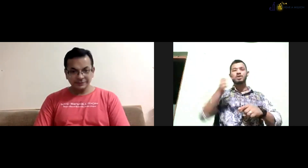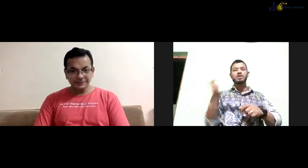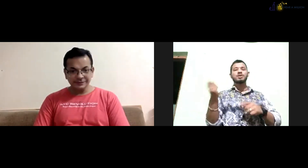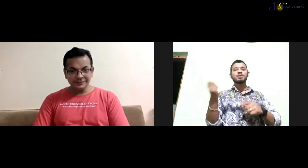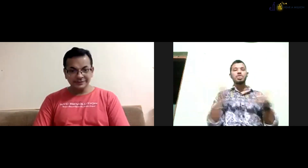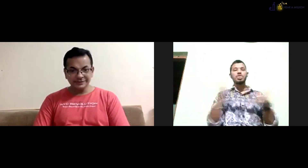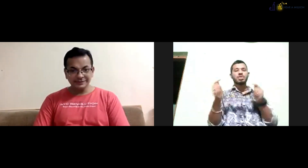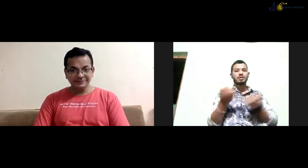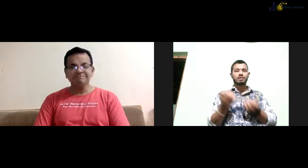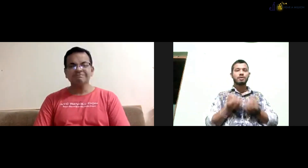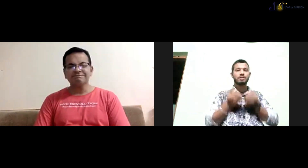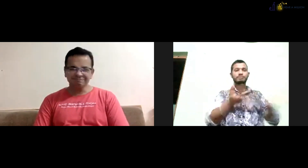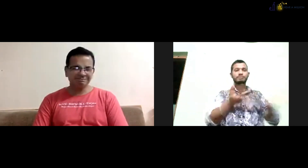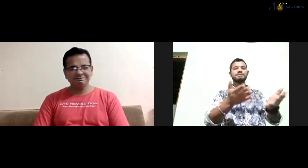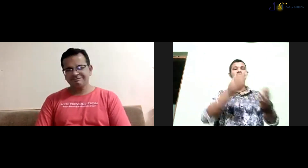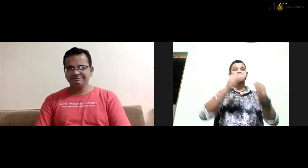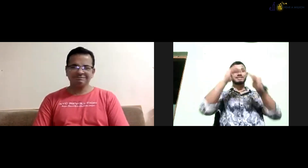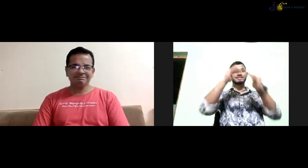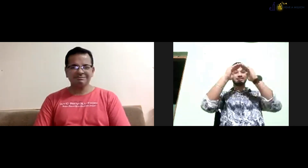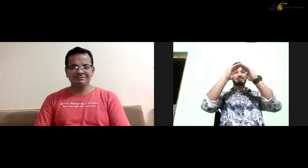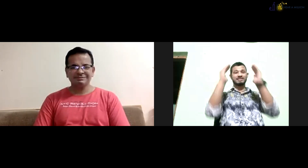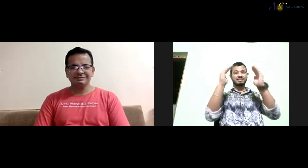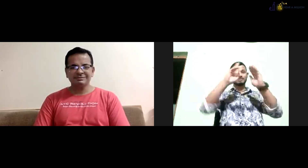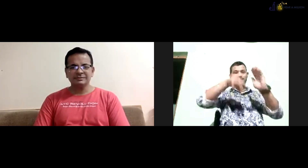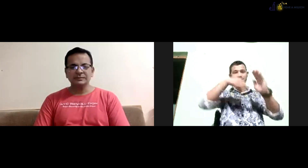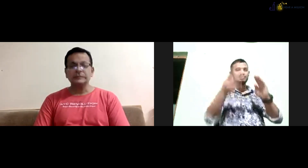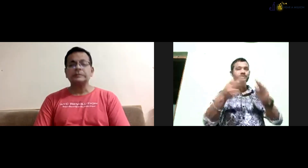parents were.